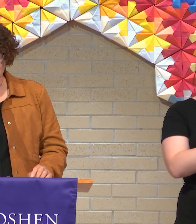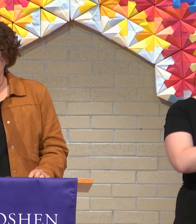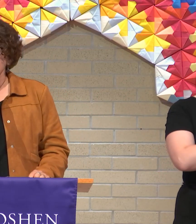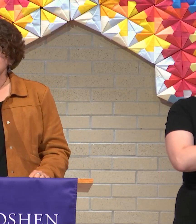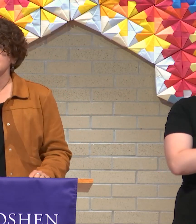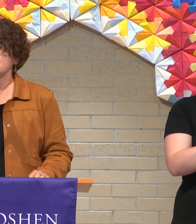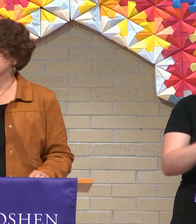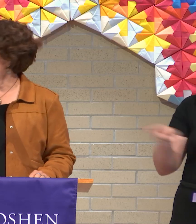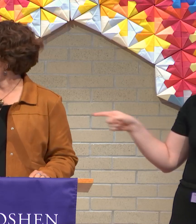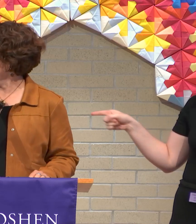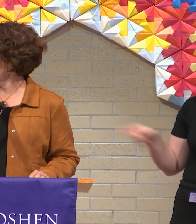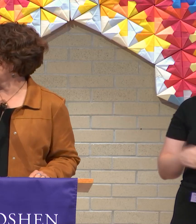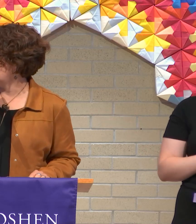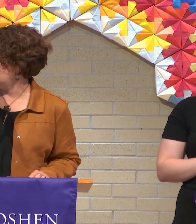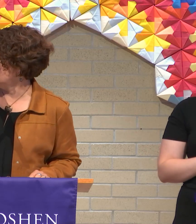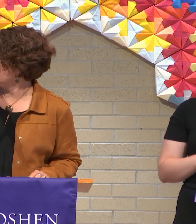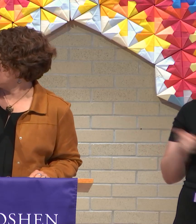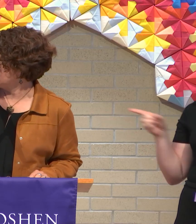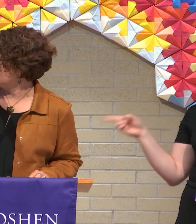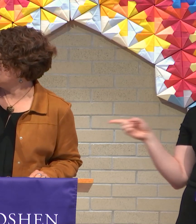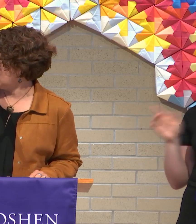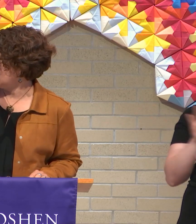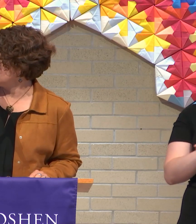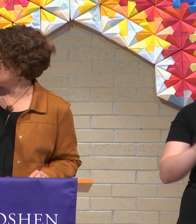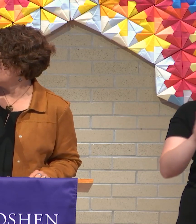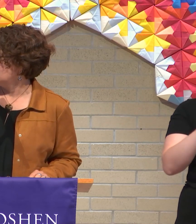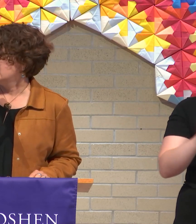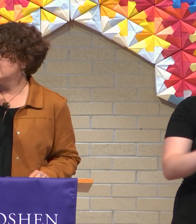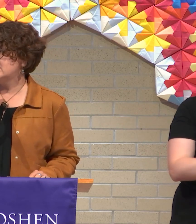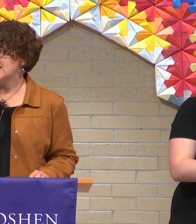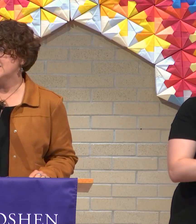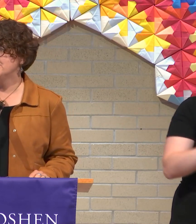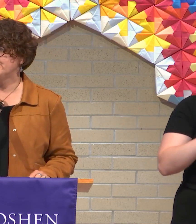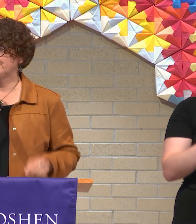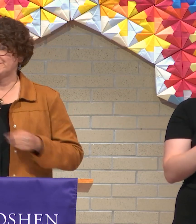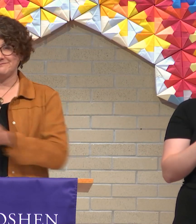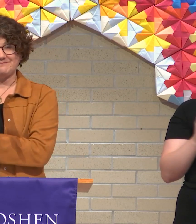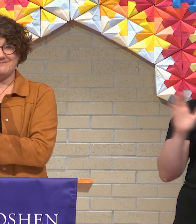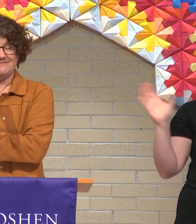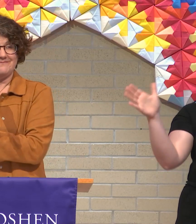me. This is our college kindergarten class.